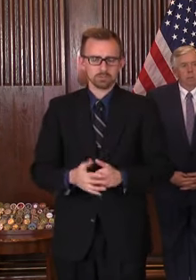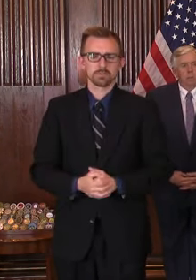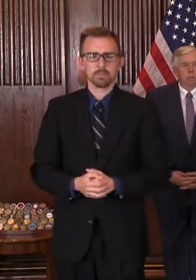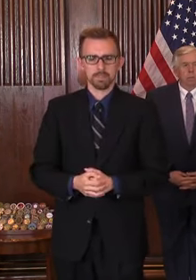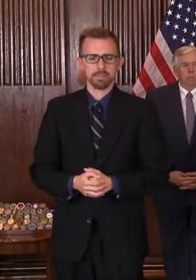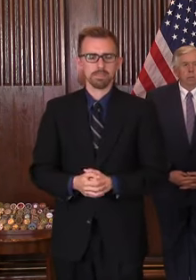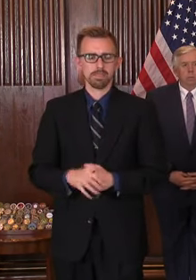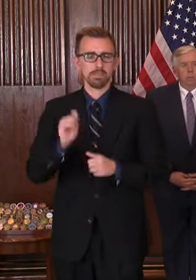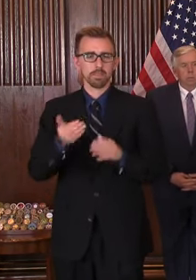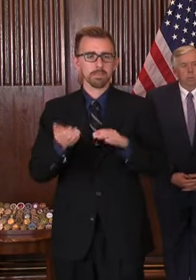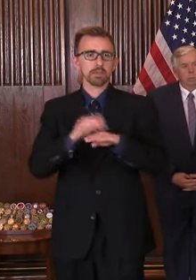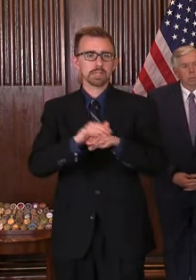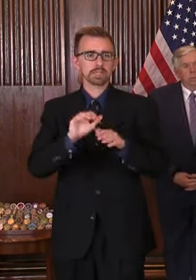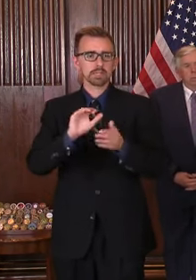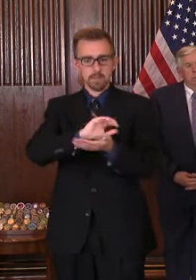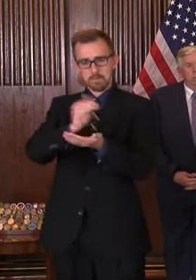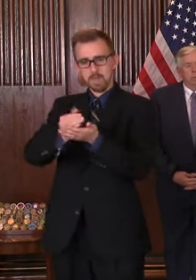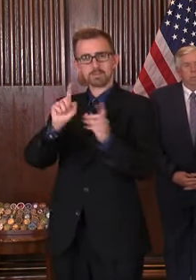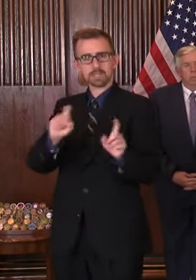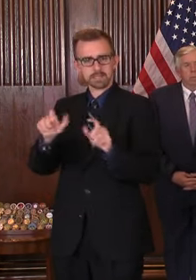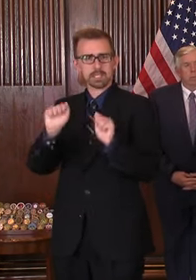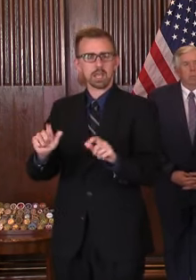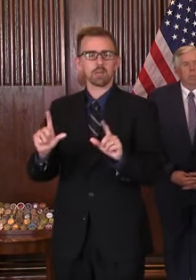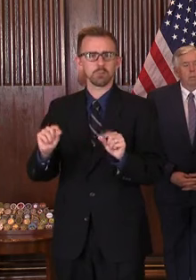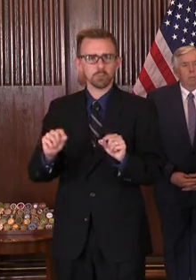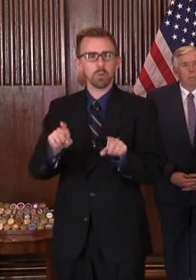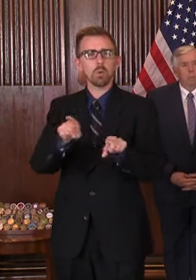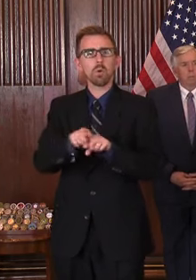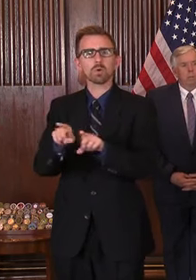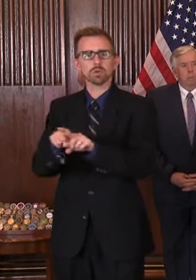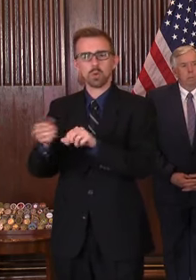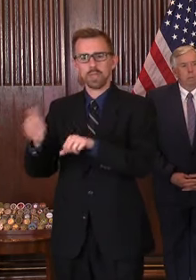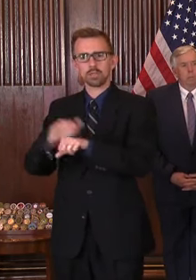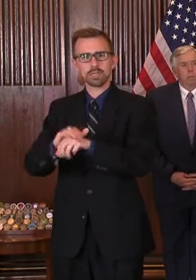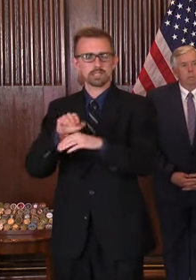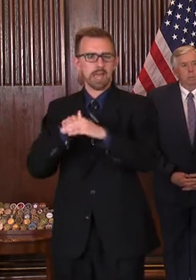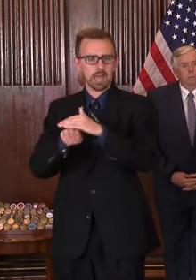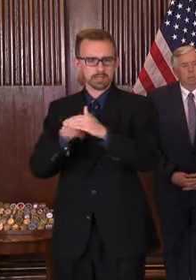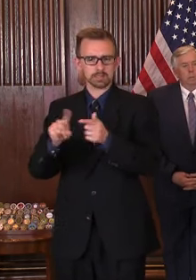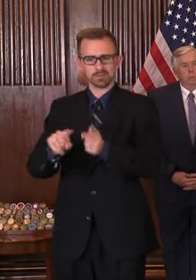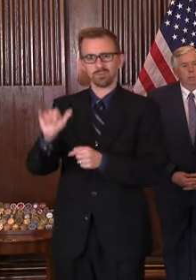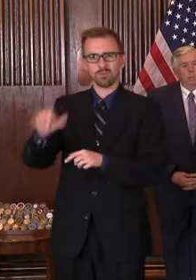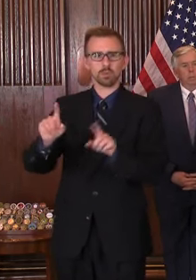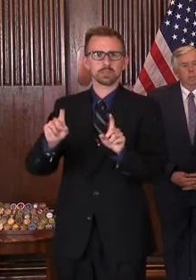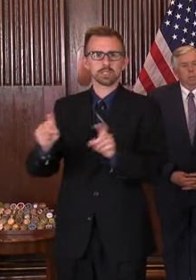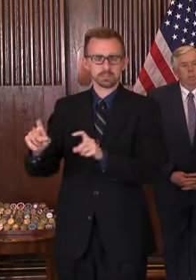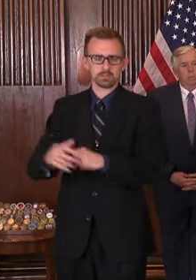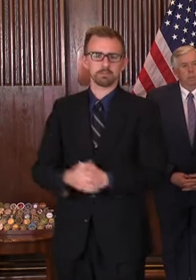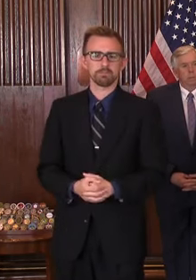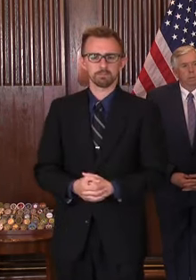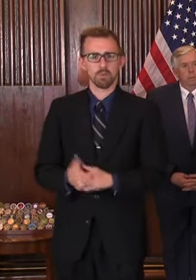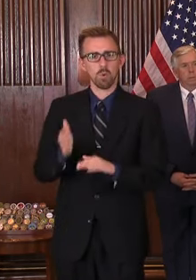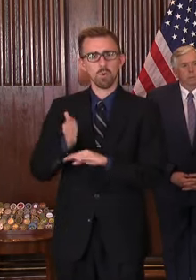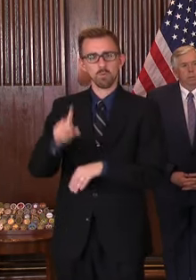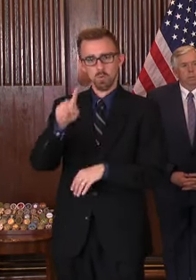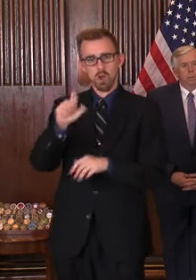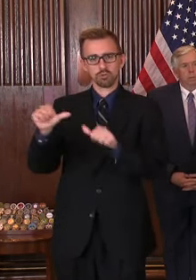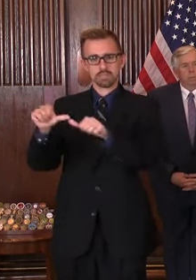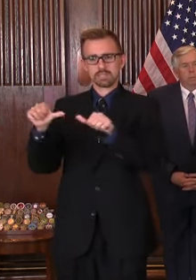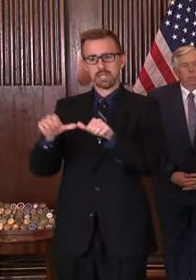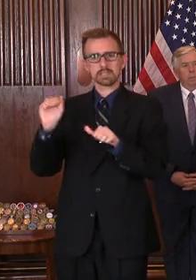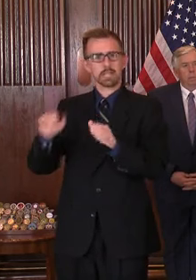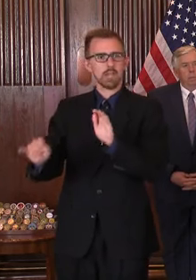not only increase the amount of testing that can be done, but also to increase access to those tests, more than 100 sites can be